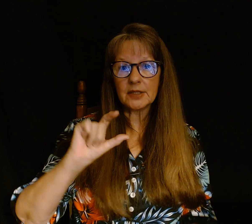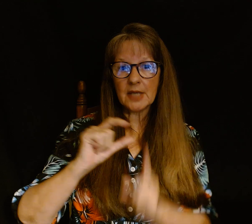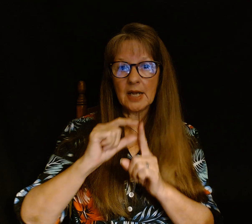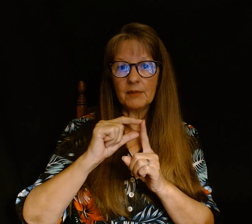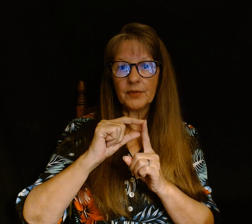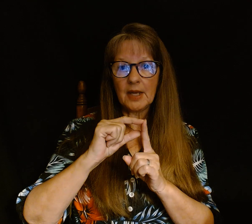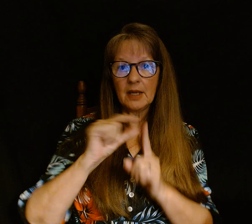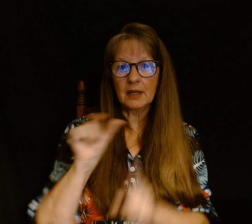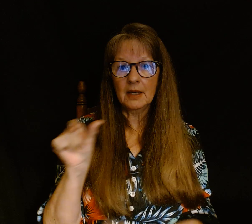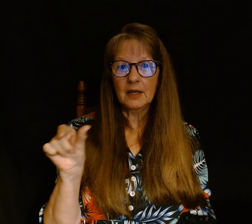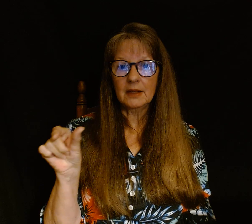same thing,